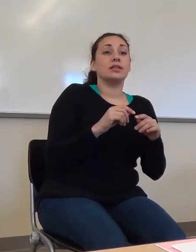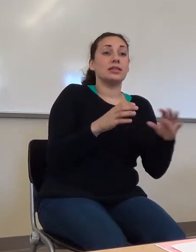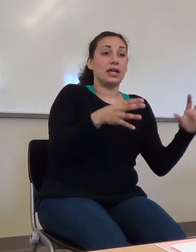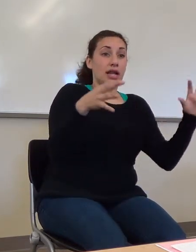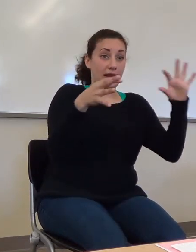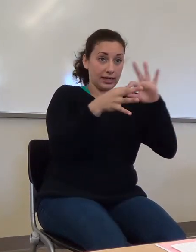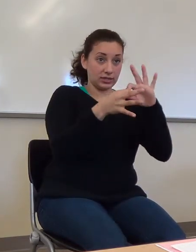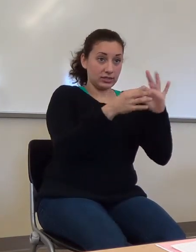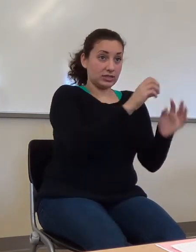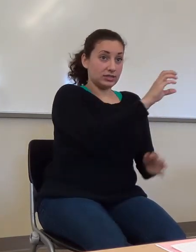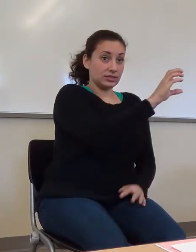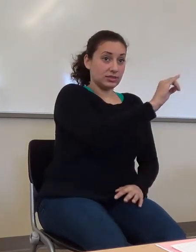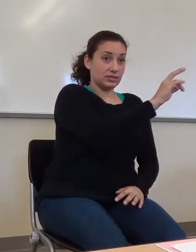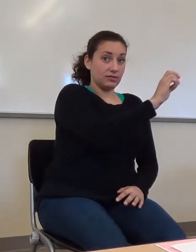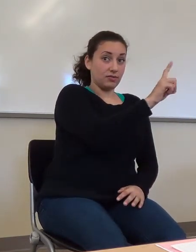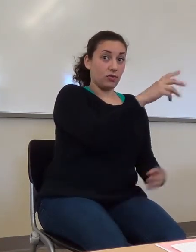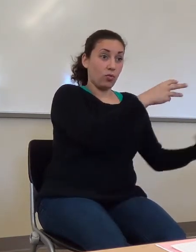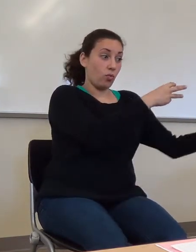is,